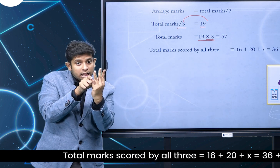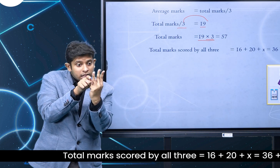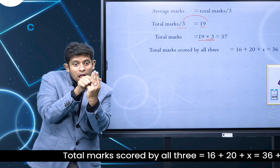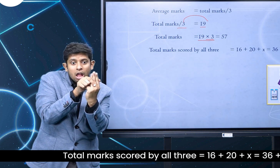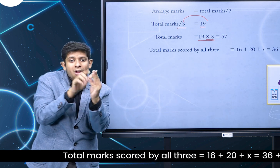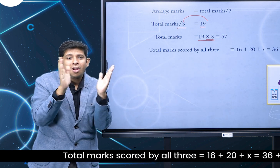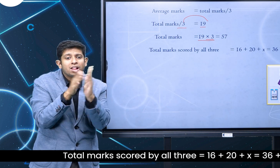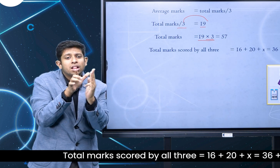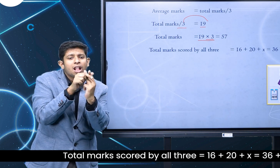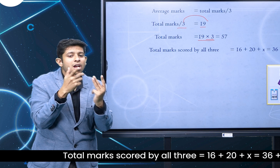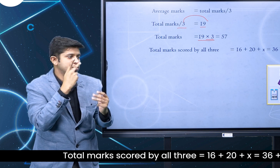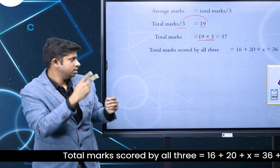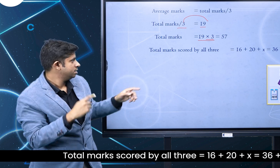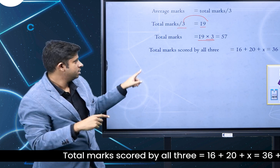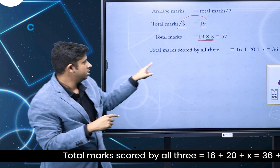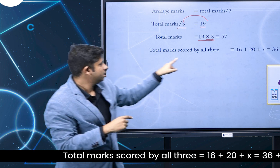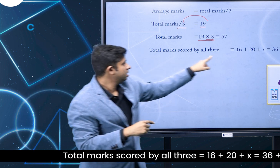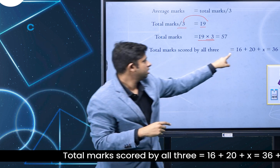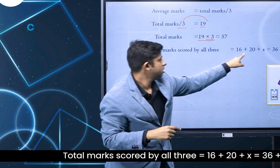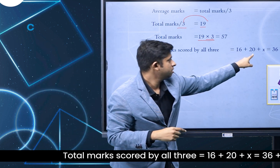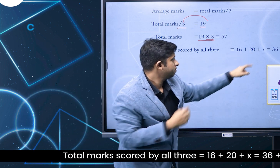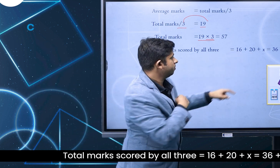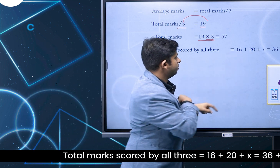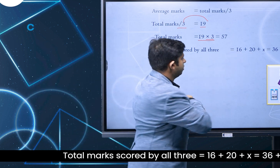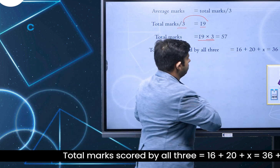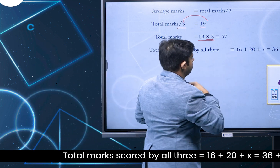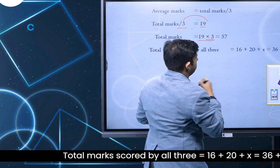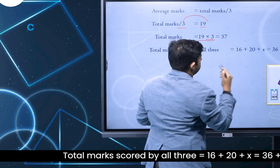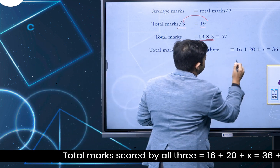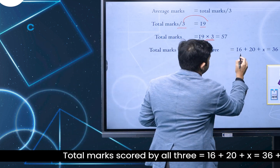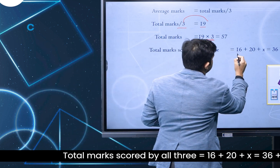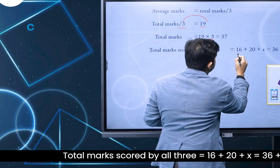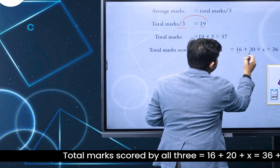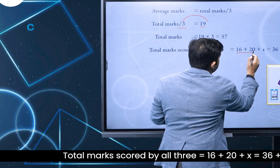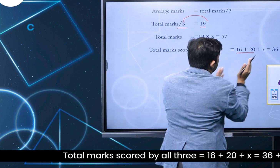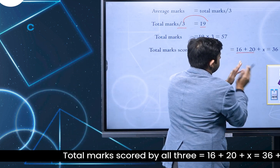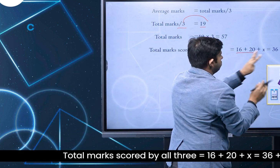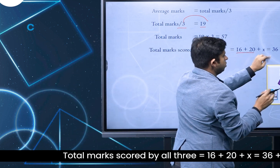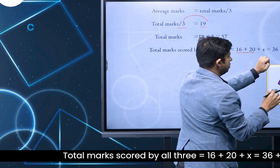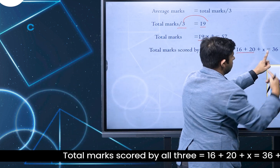Total marks scored by all three is equal to 16 plus 20 plus x equals to